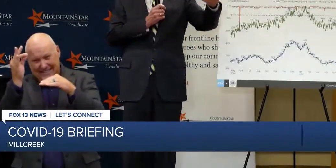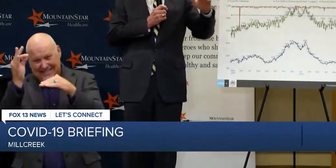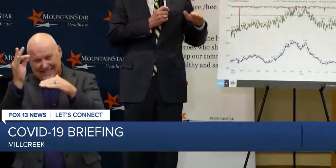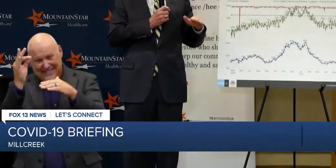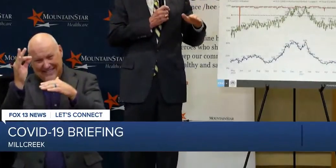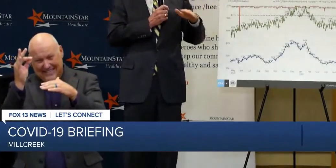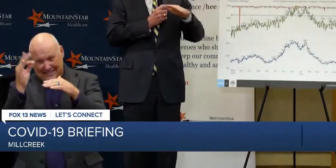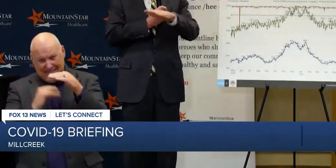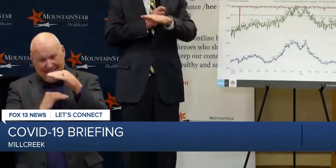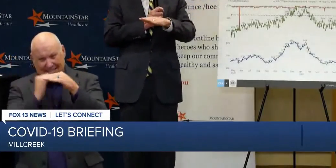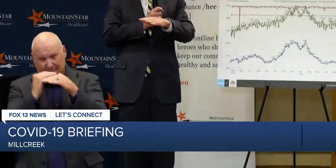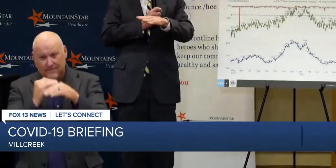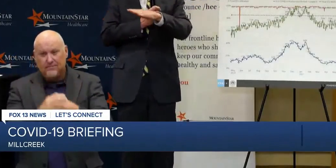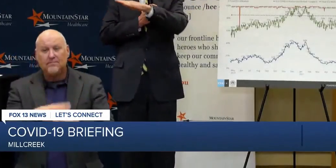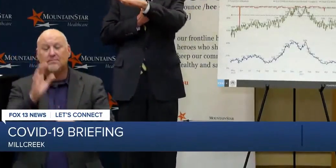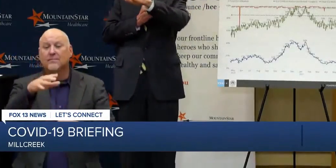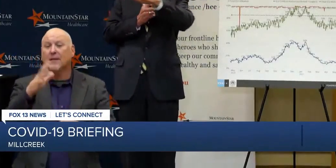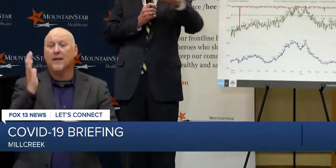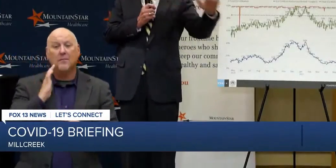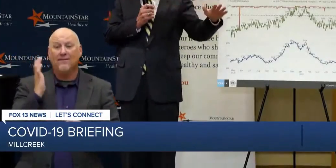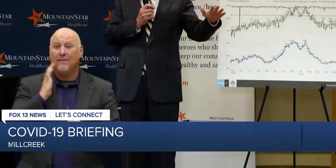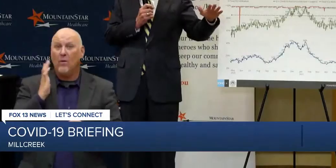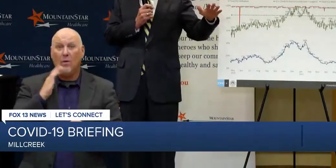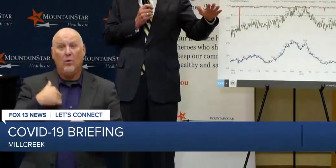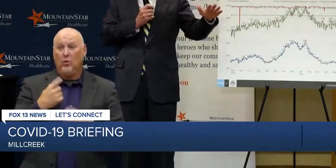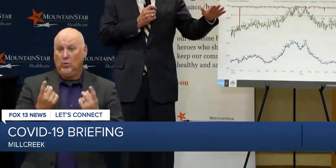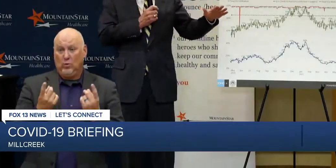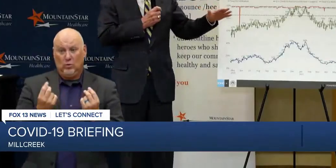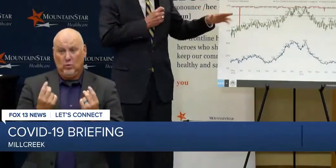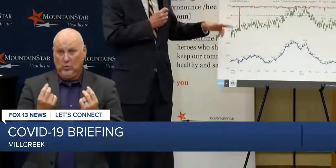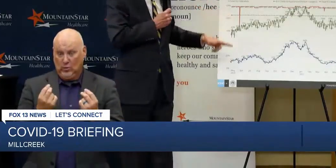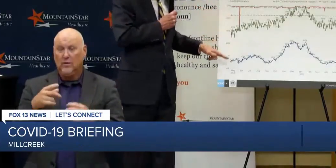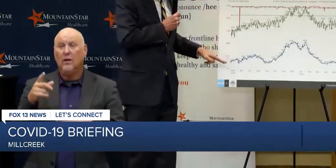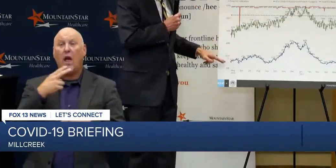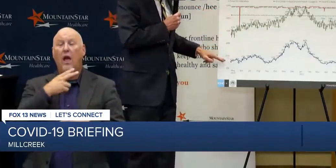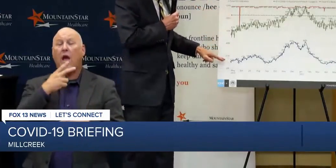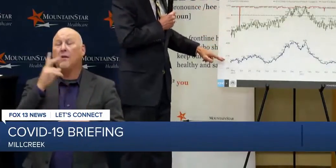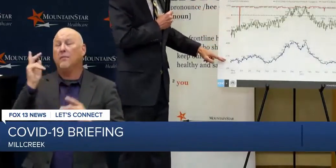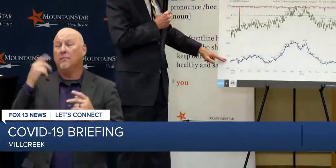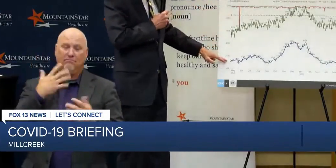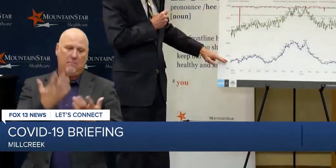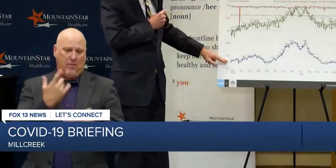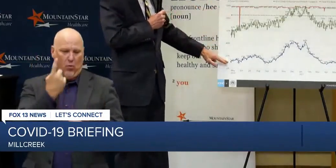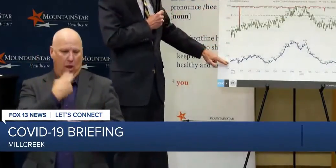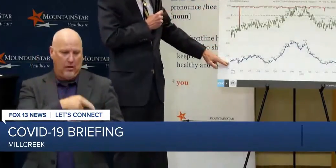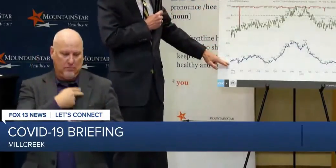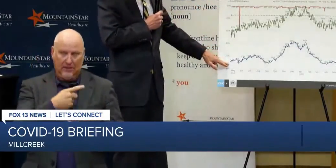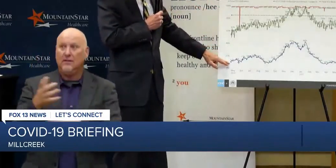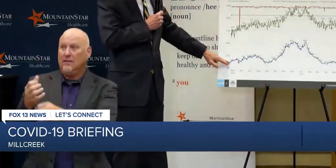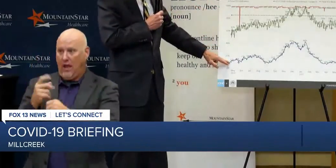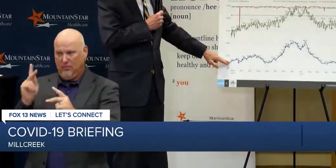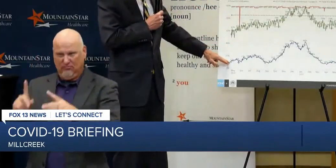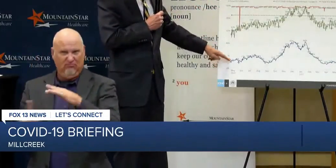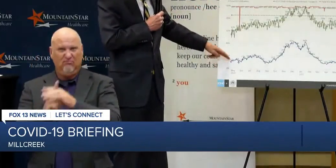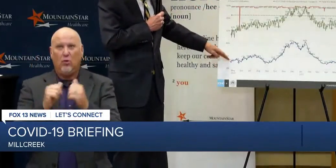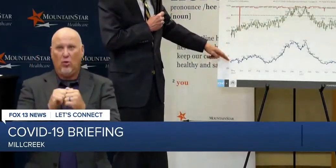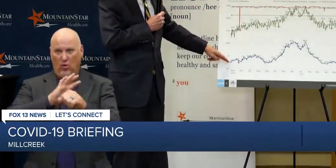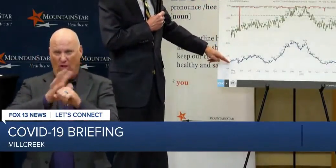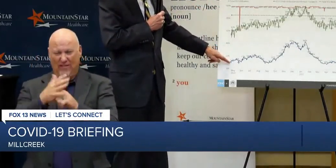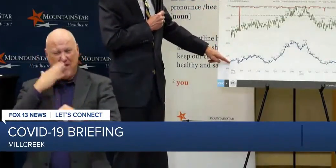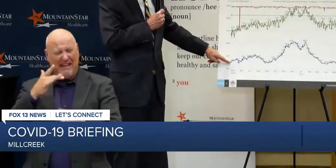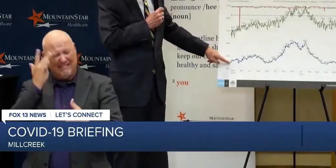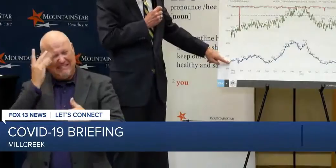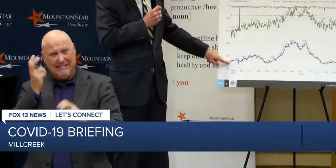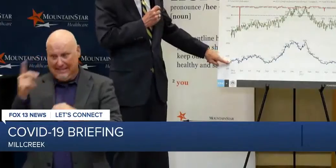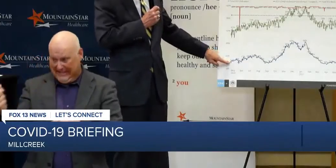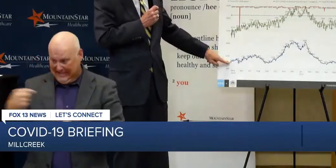to hospital, system to system, to load level. Notice the COVID